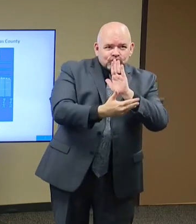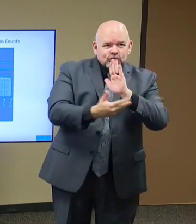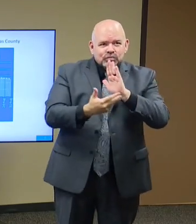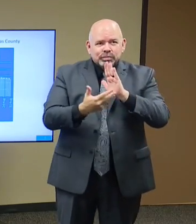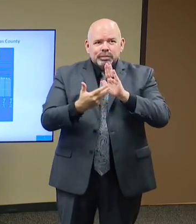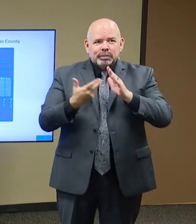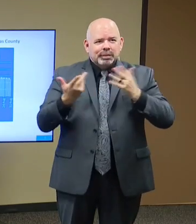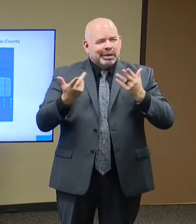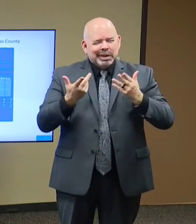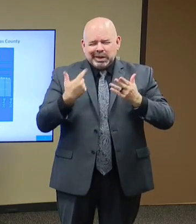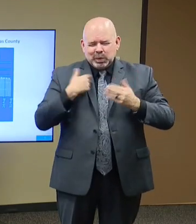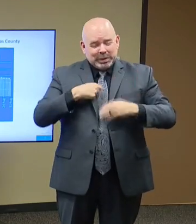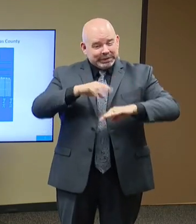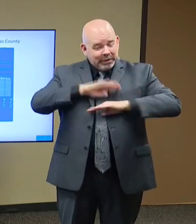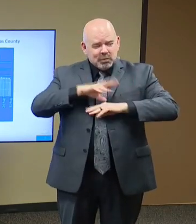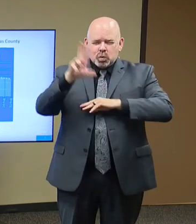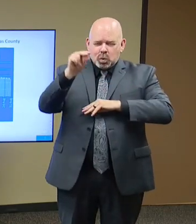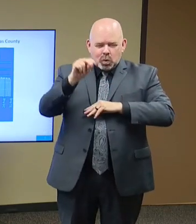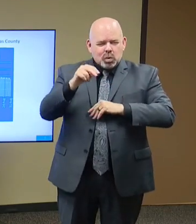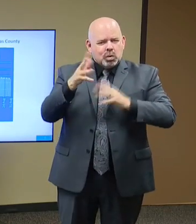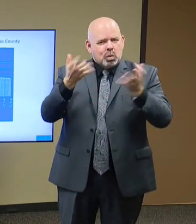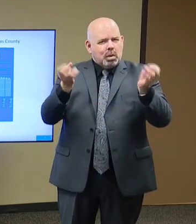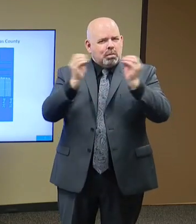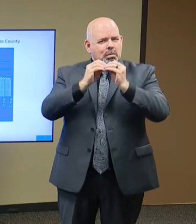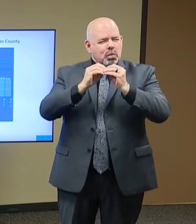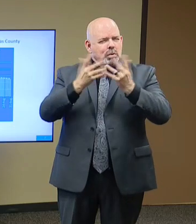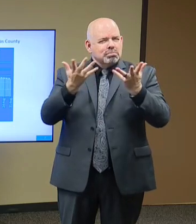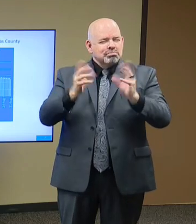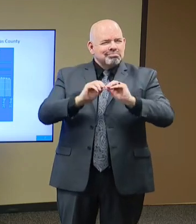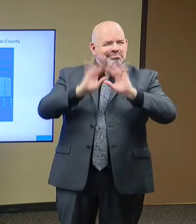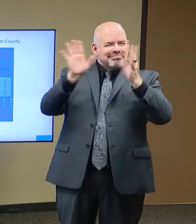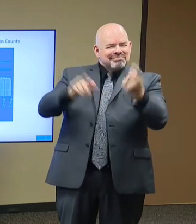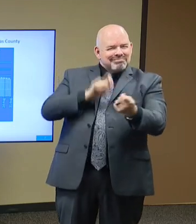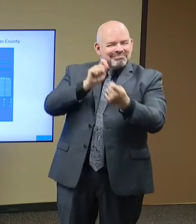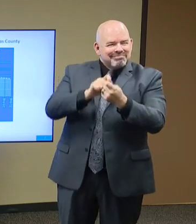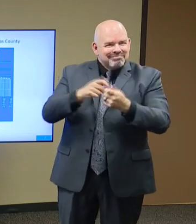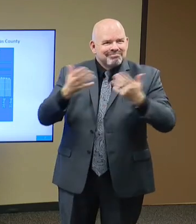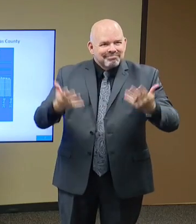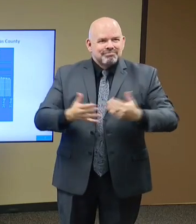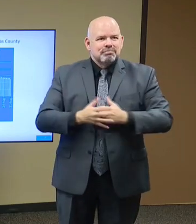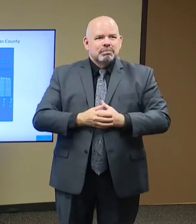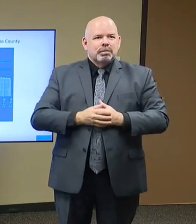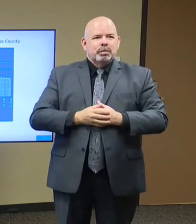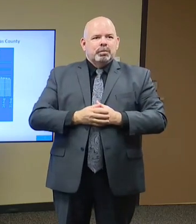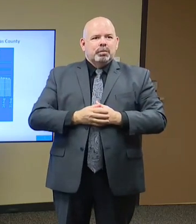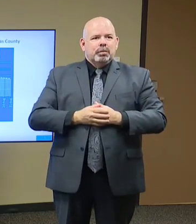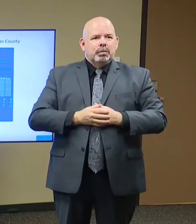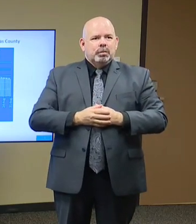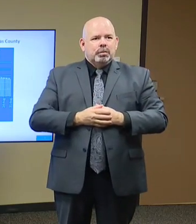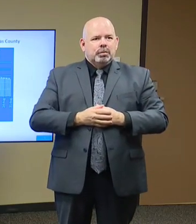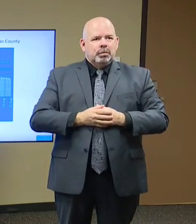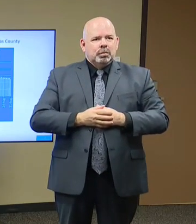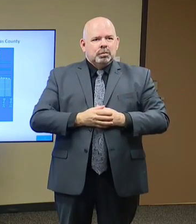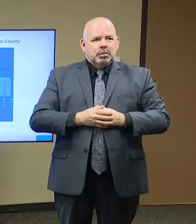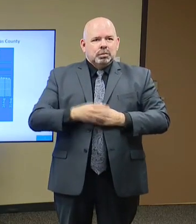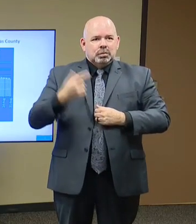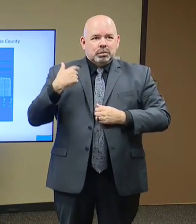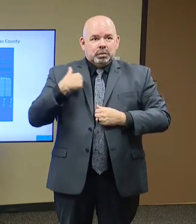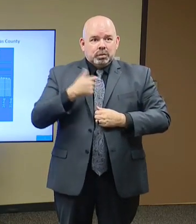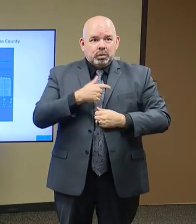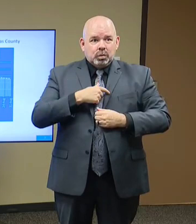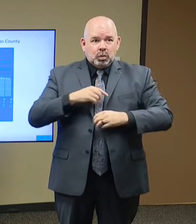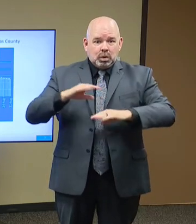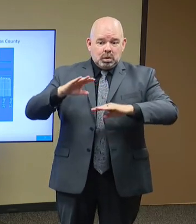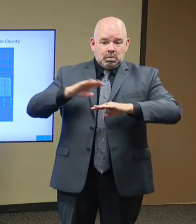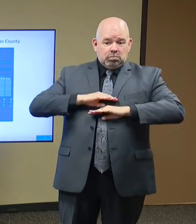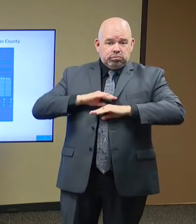been looking at. But what we've been looking at is like if we were meeting the indicators for 75% in